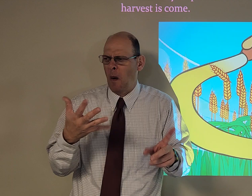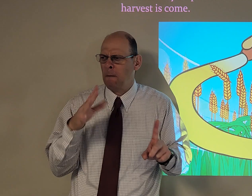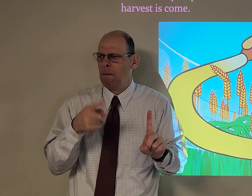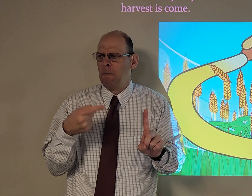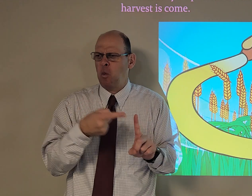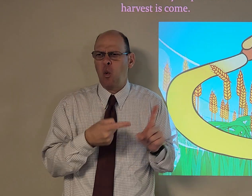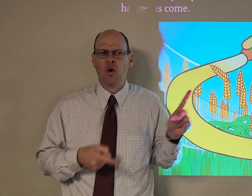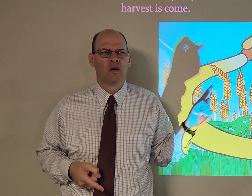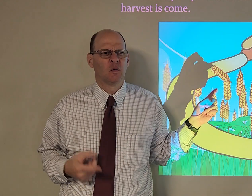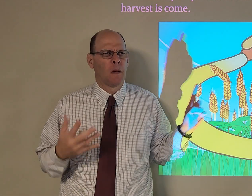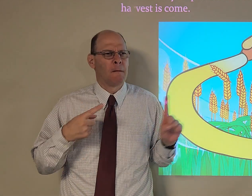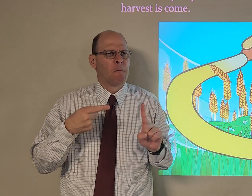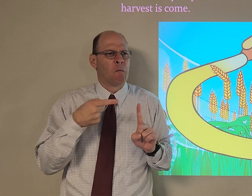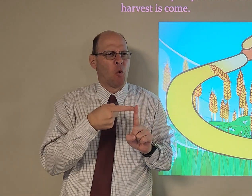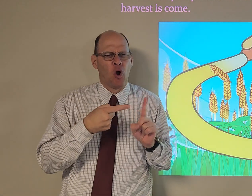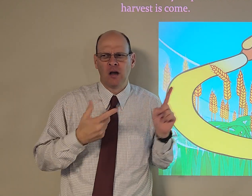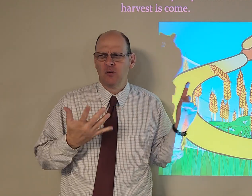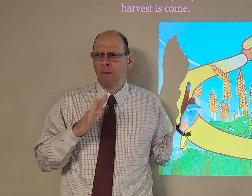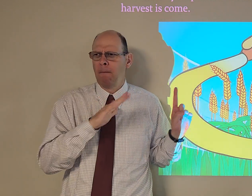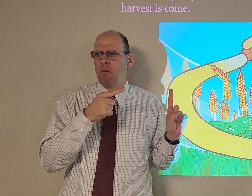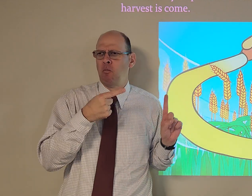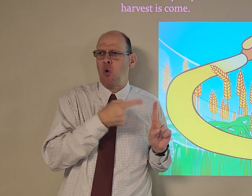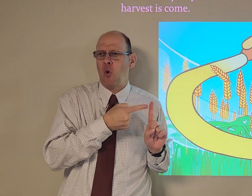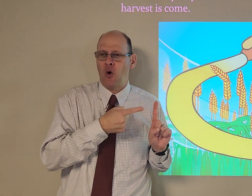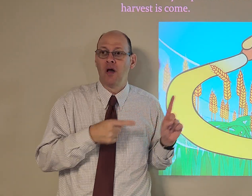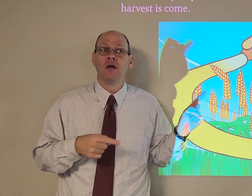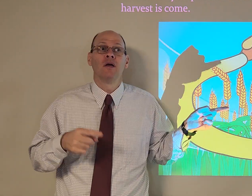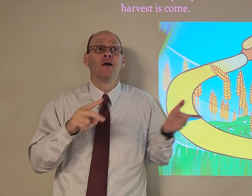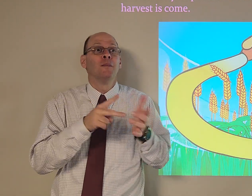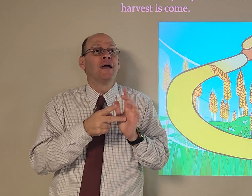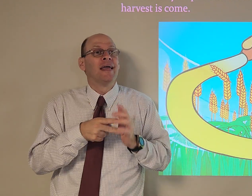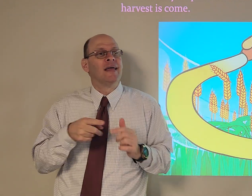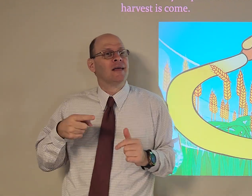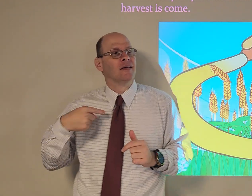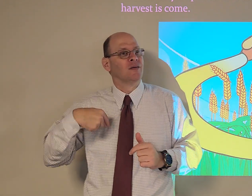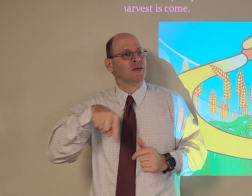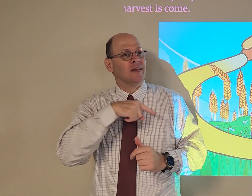Okay, so getting back to this slide, what's the point of this whole verse here?